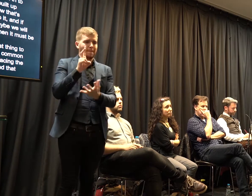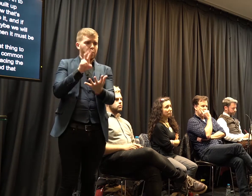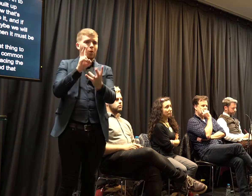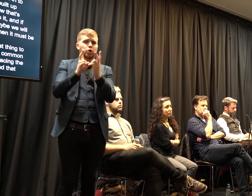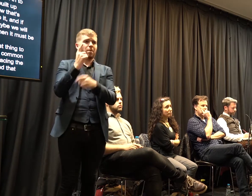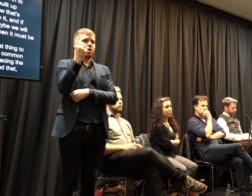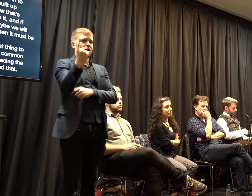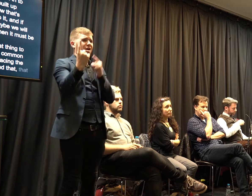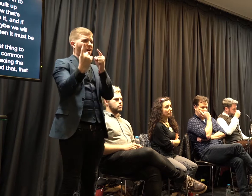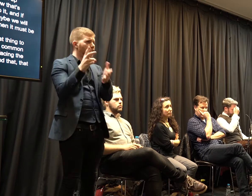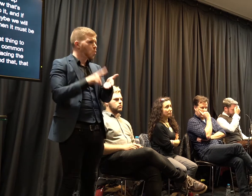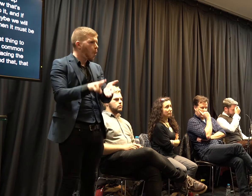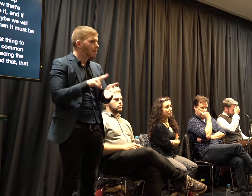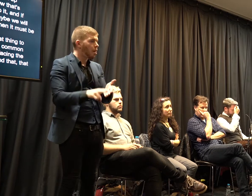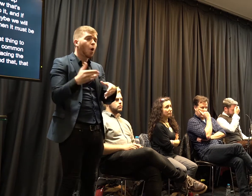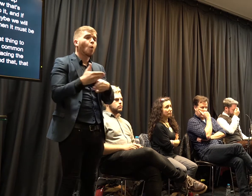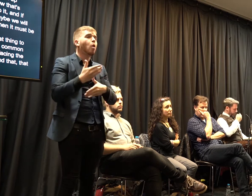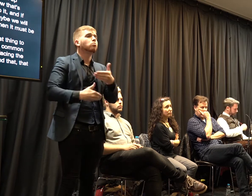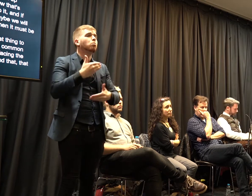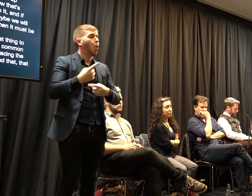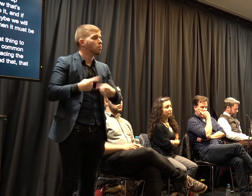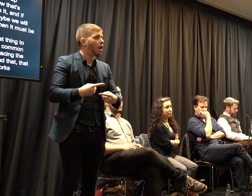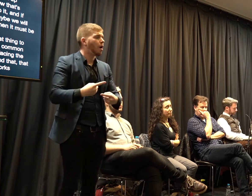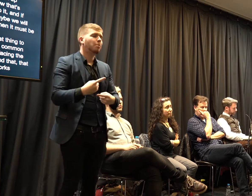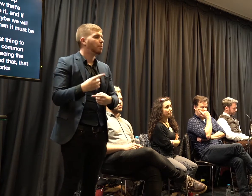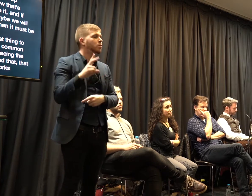everybody thinks that's normal and that it works. And